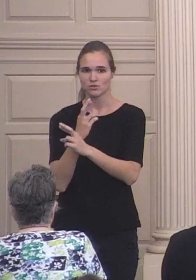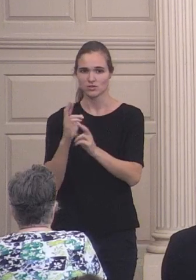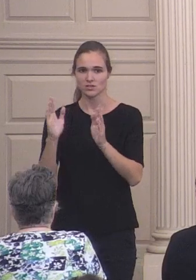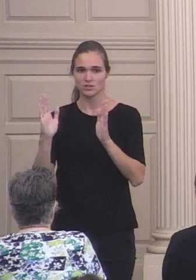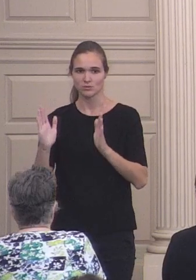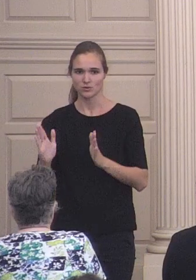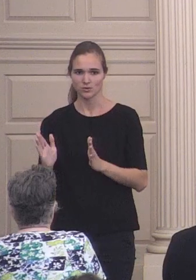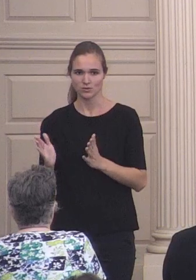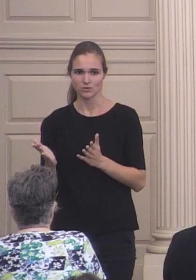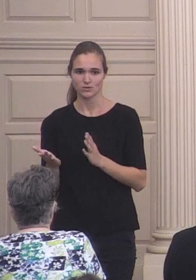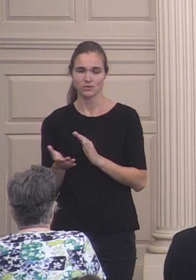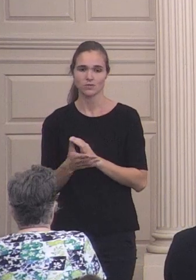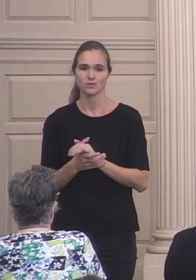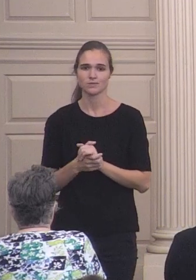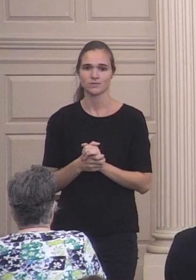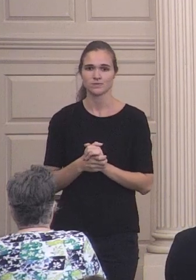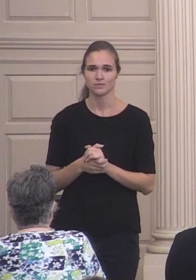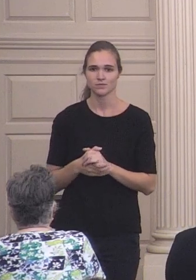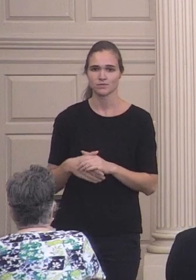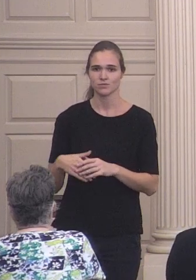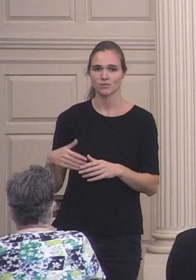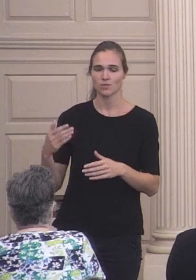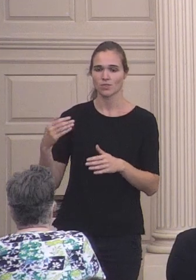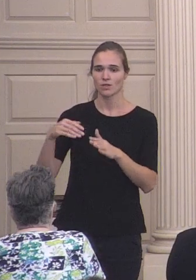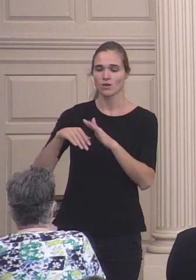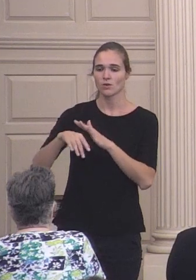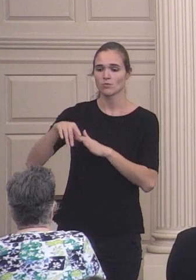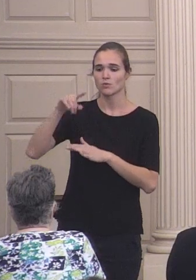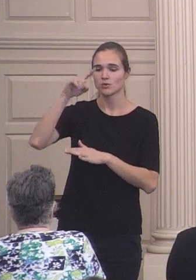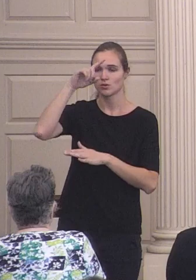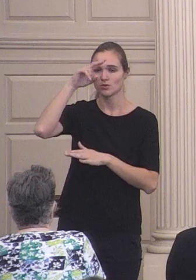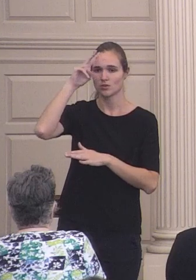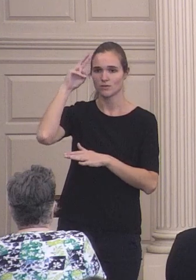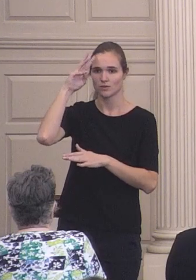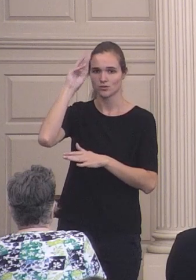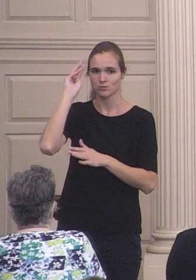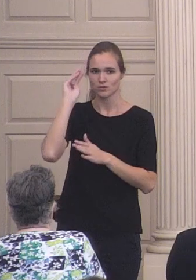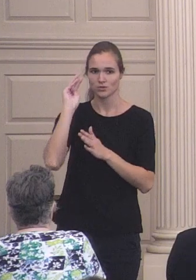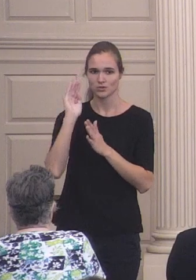incarnate by the Holy Spirit and born of the Virgin,